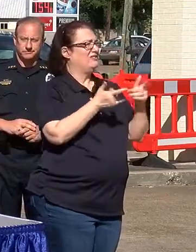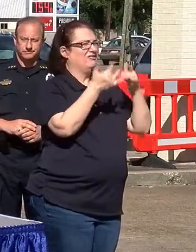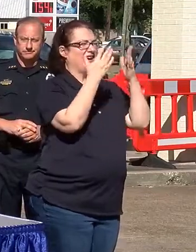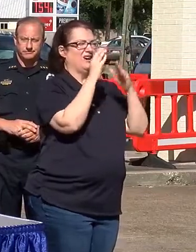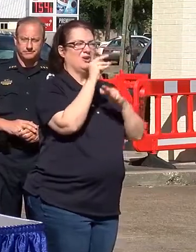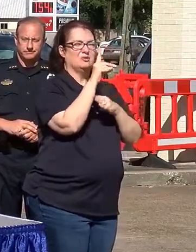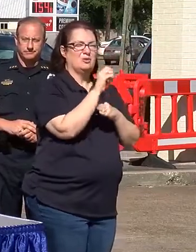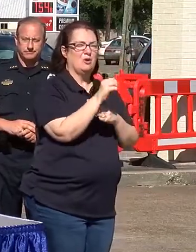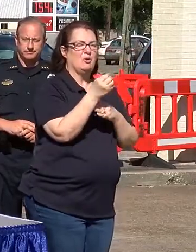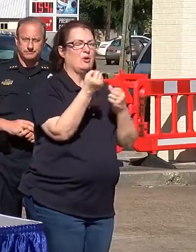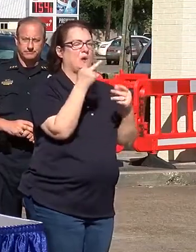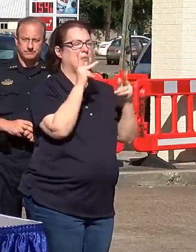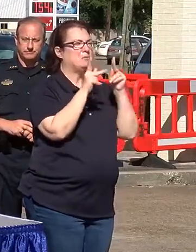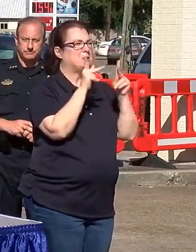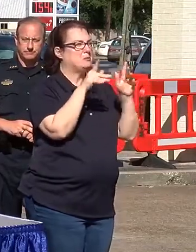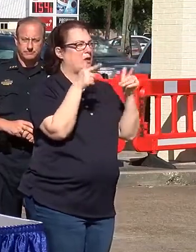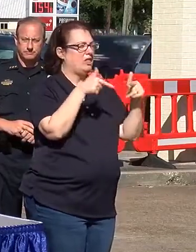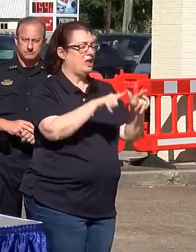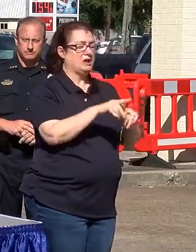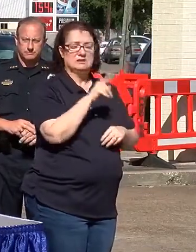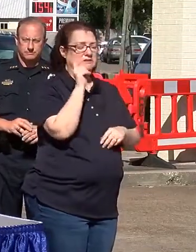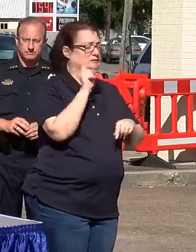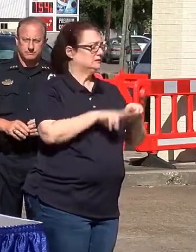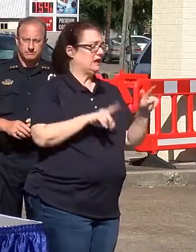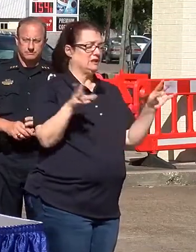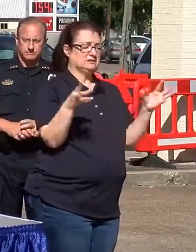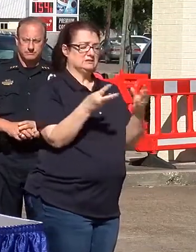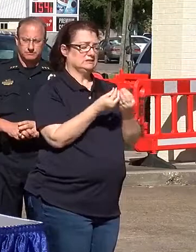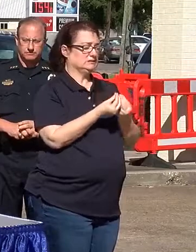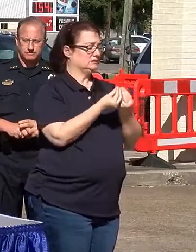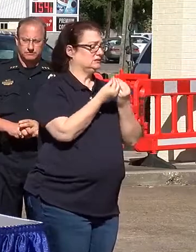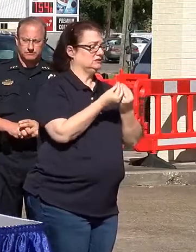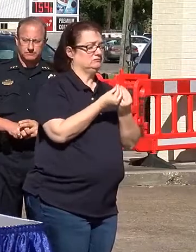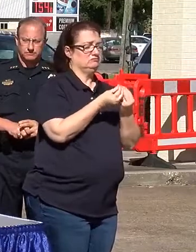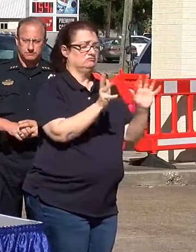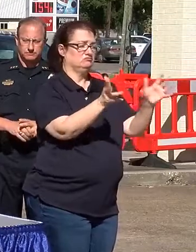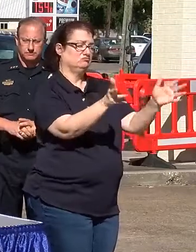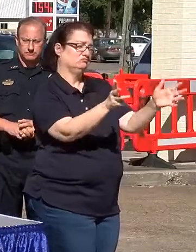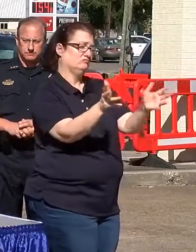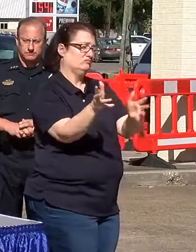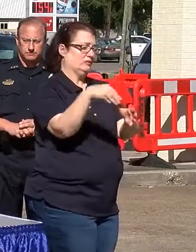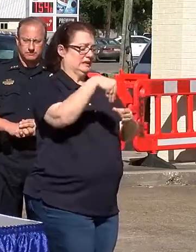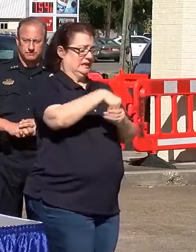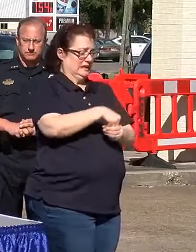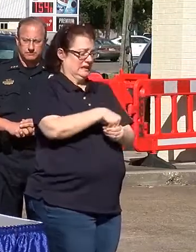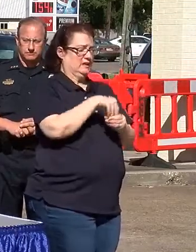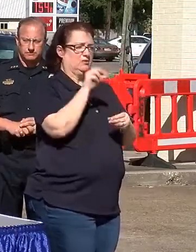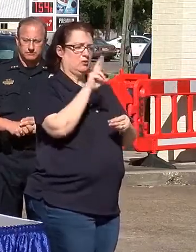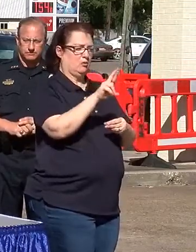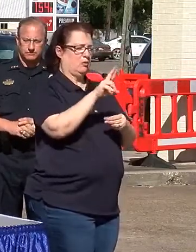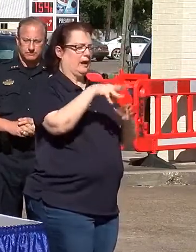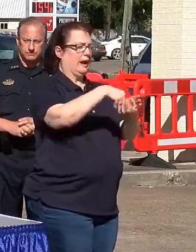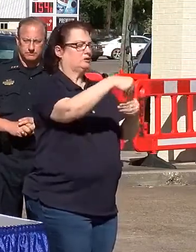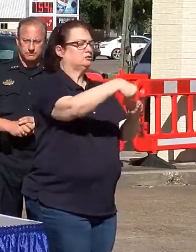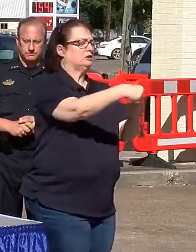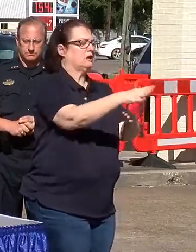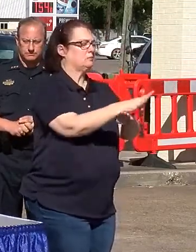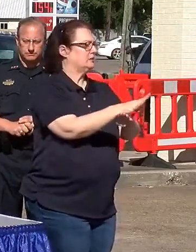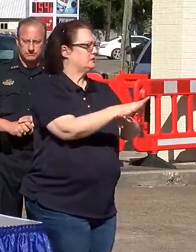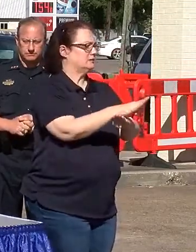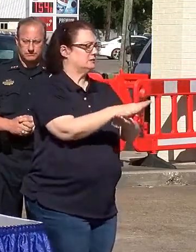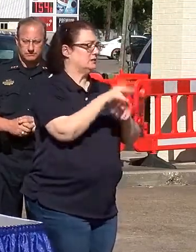marshal. No congregating or groups loitering in or near businesses will be allowed. Customers who